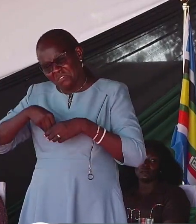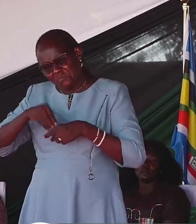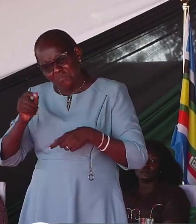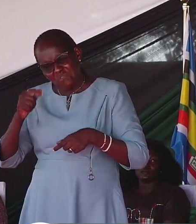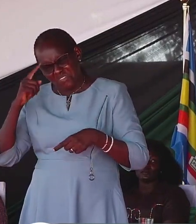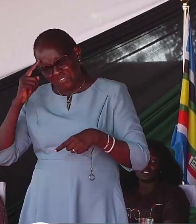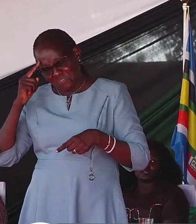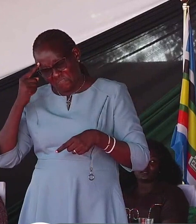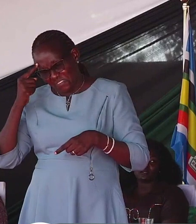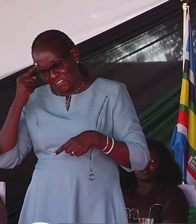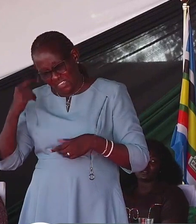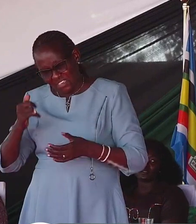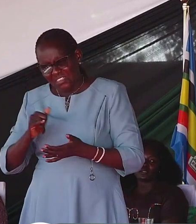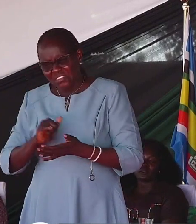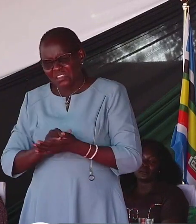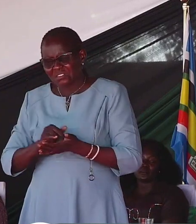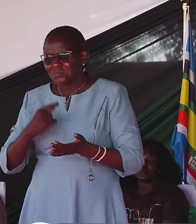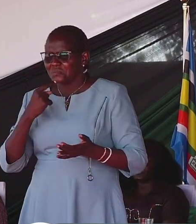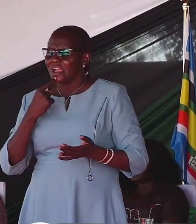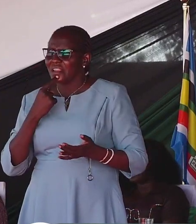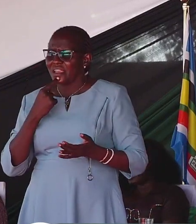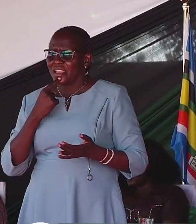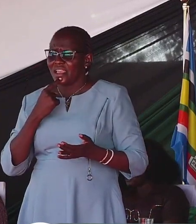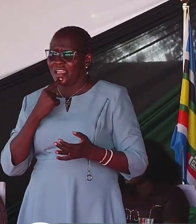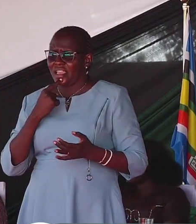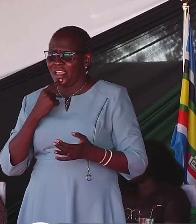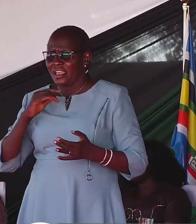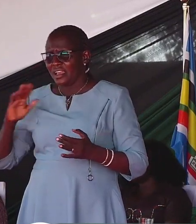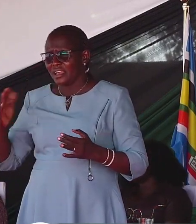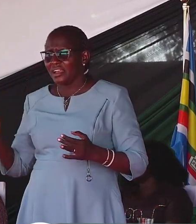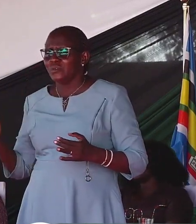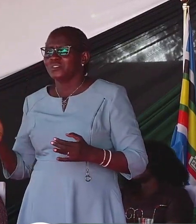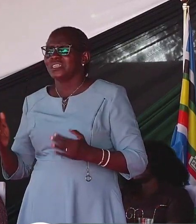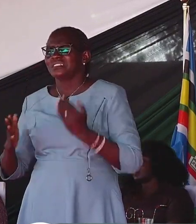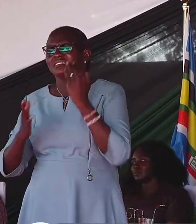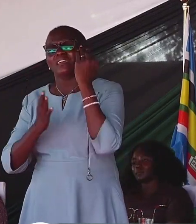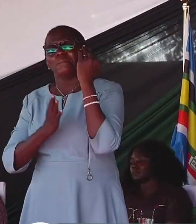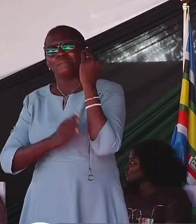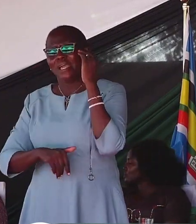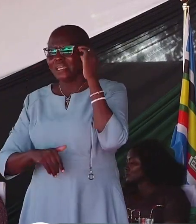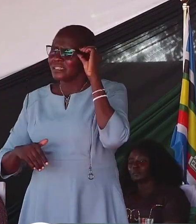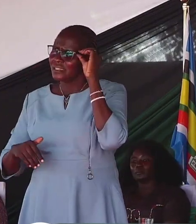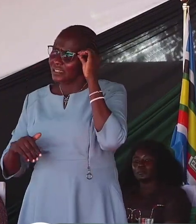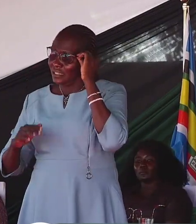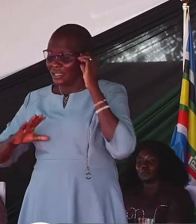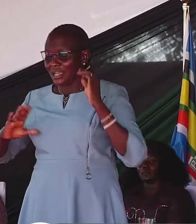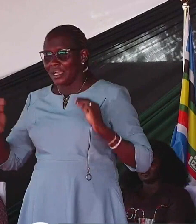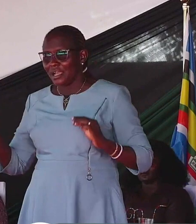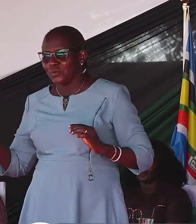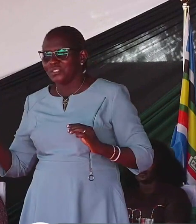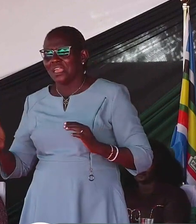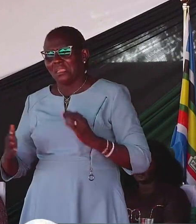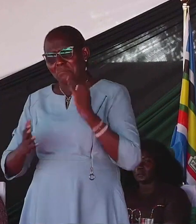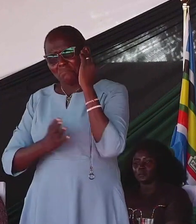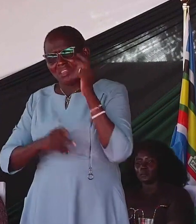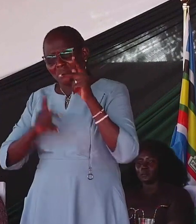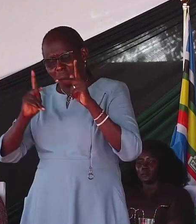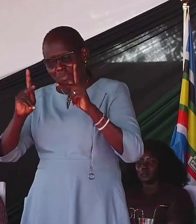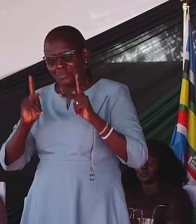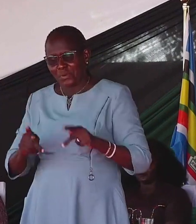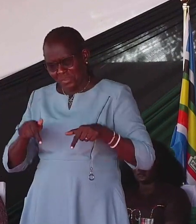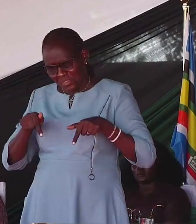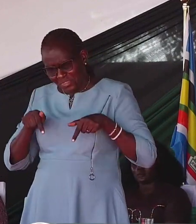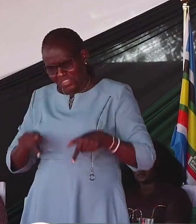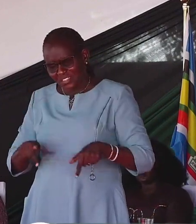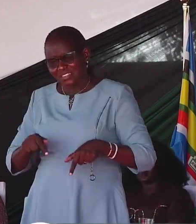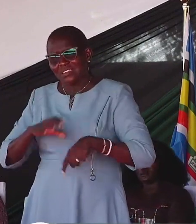that this Turkana County could be a very bad county with very bad people. This is where you can get all